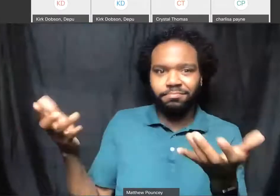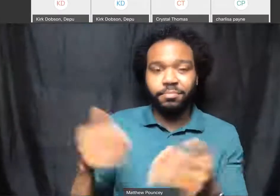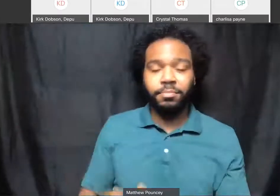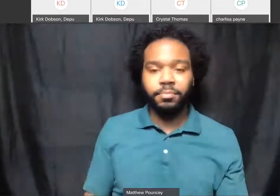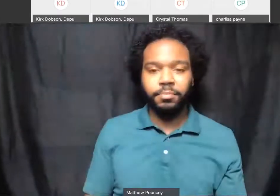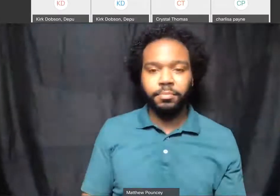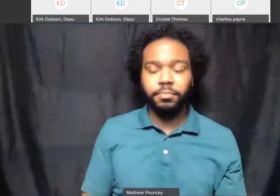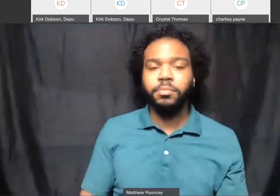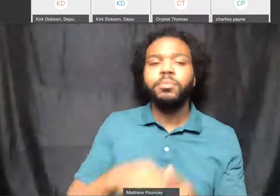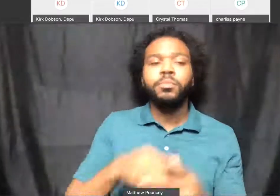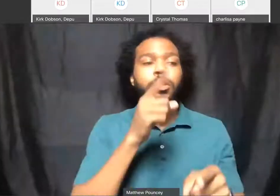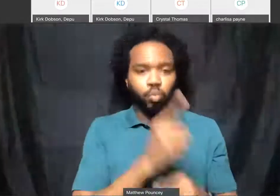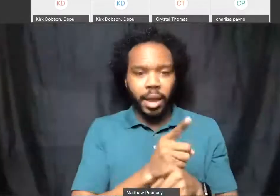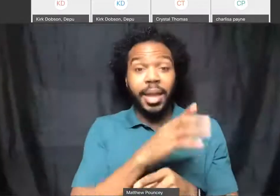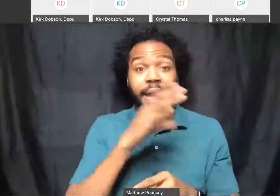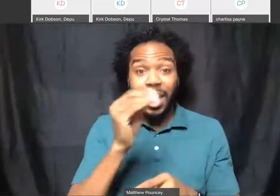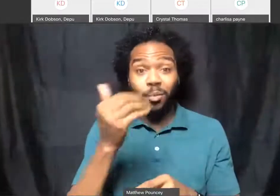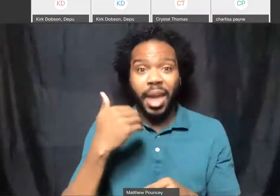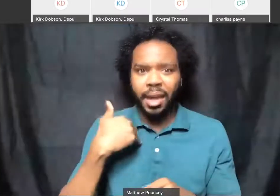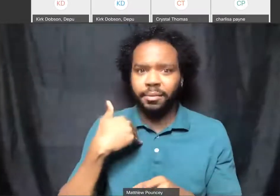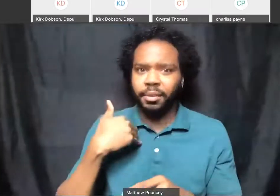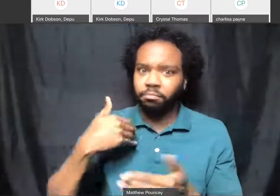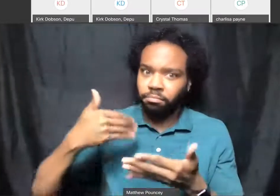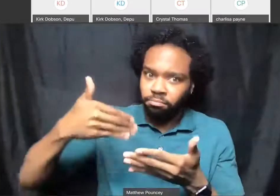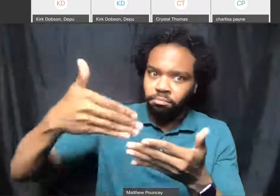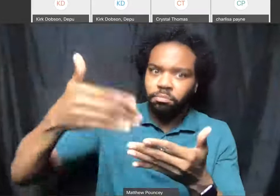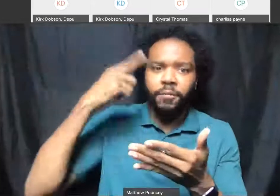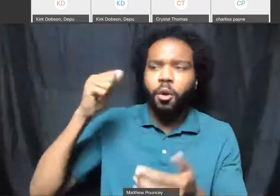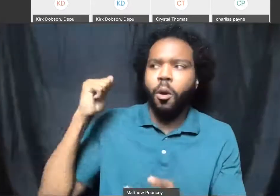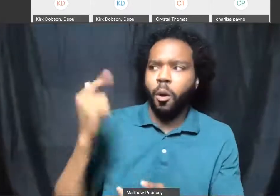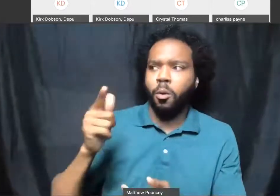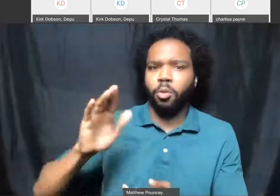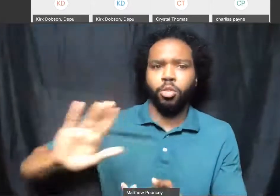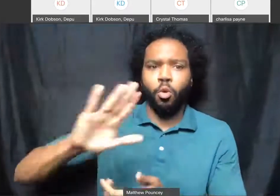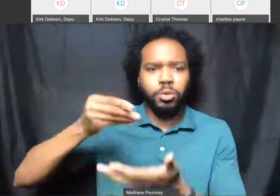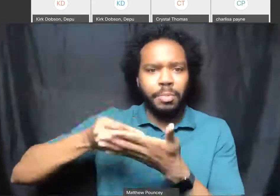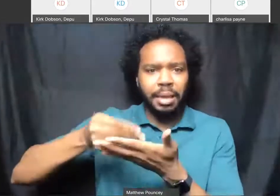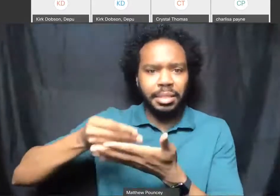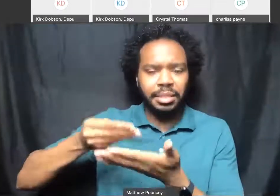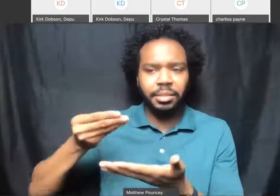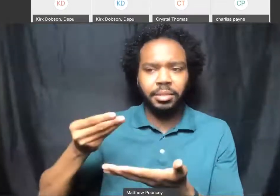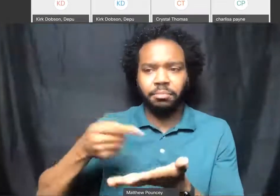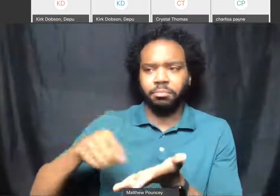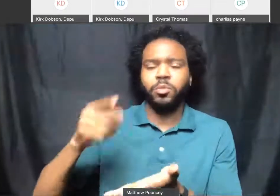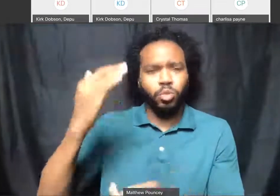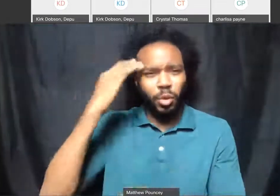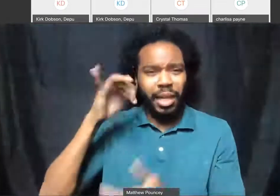explanation for all of those payments. So you should know that this is for the stimulus